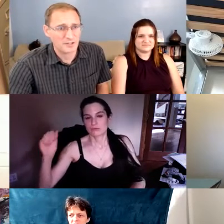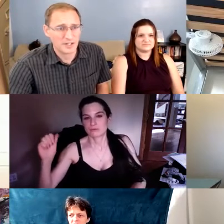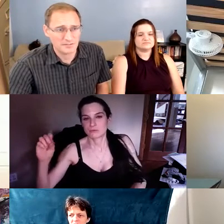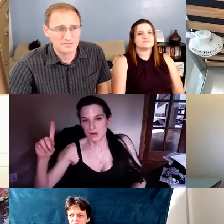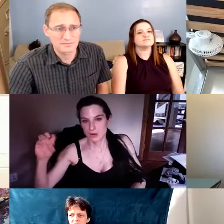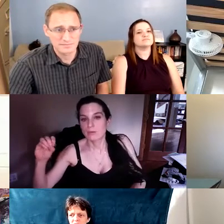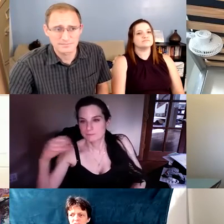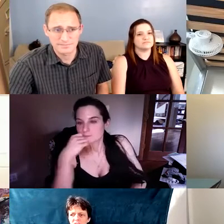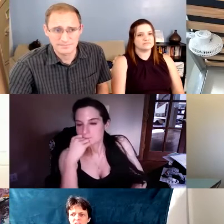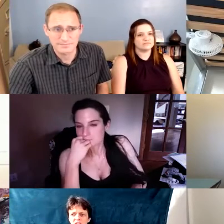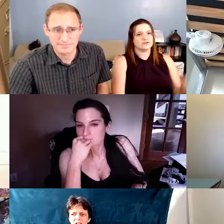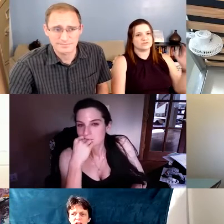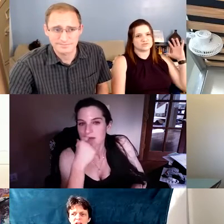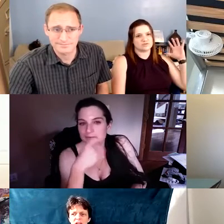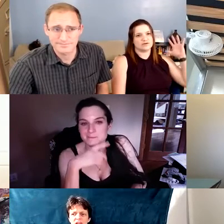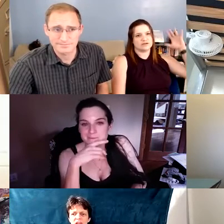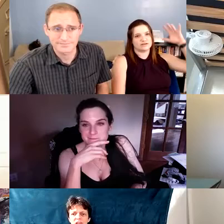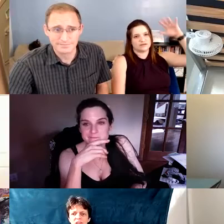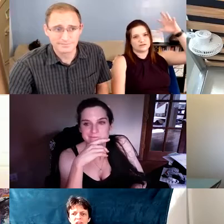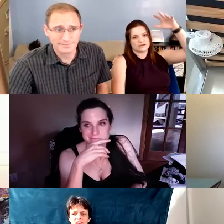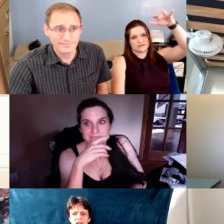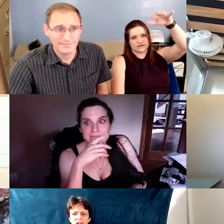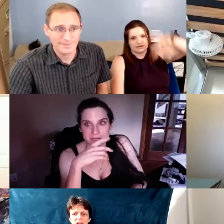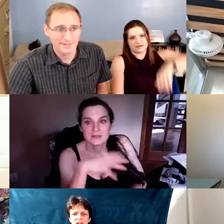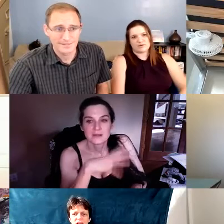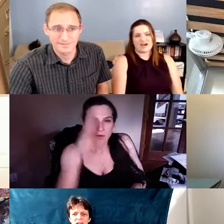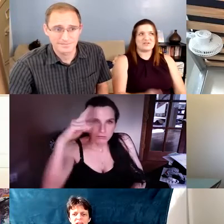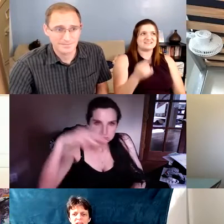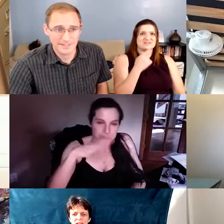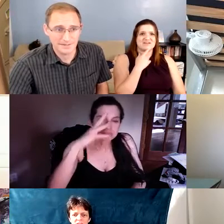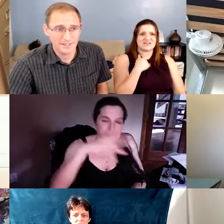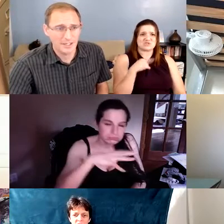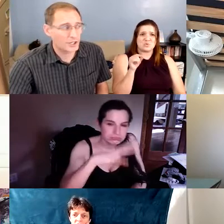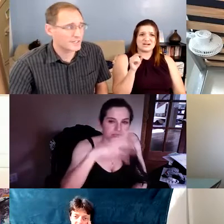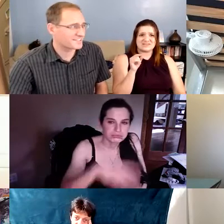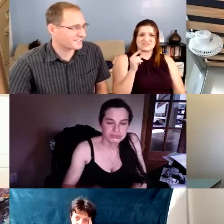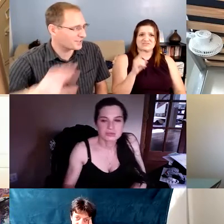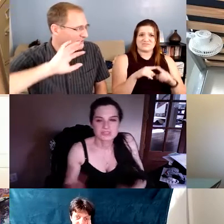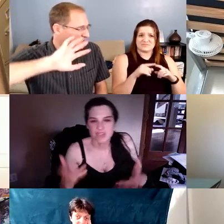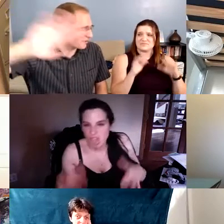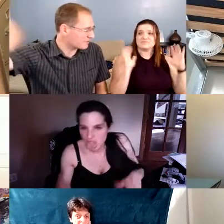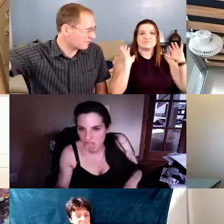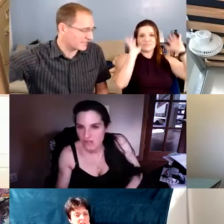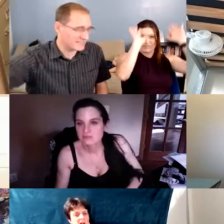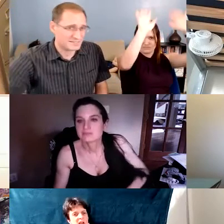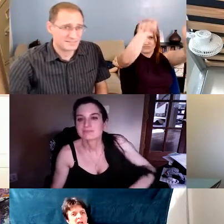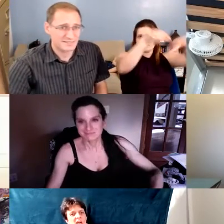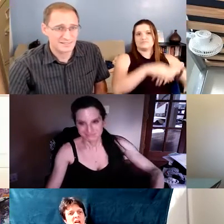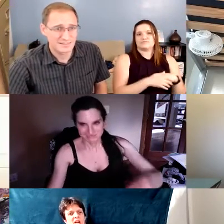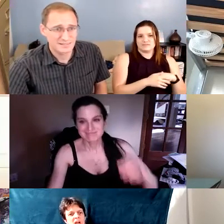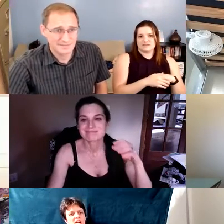Oh, Colorado. So it's going that way. I know they said we have like 20 Oh yeah, because different. the wind just blows everything